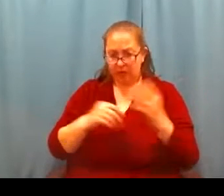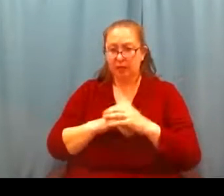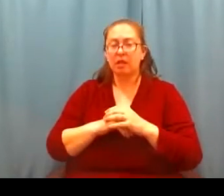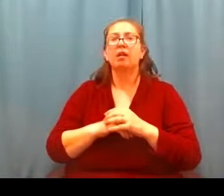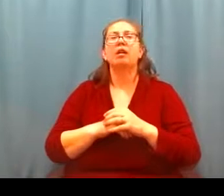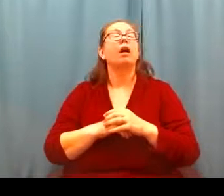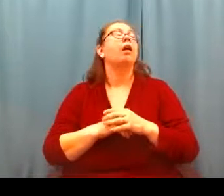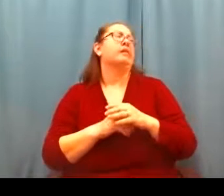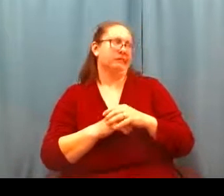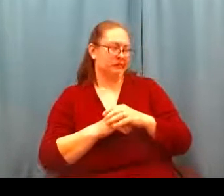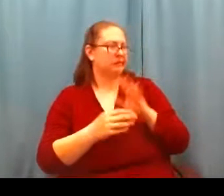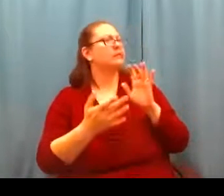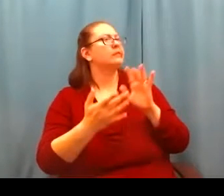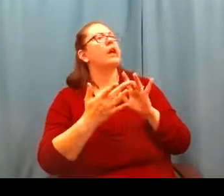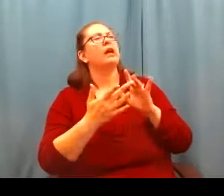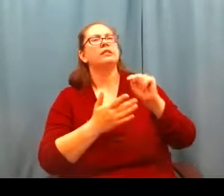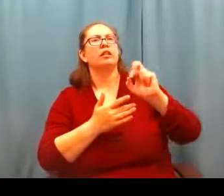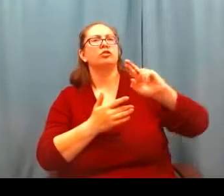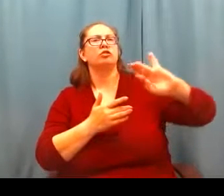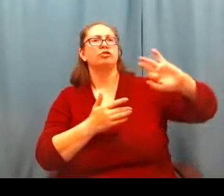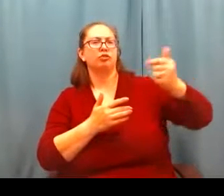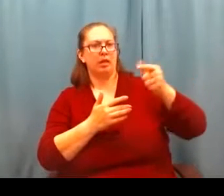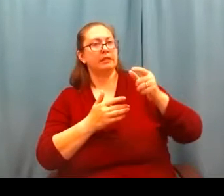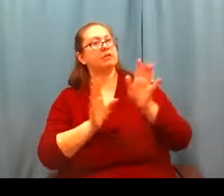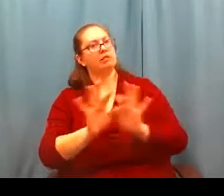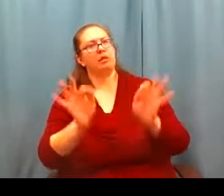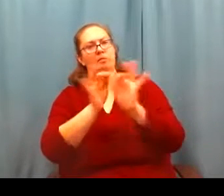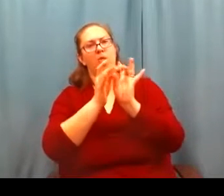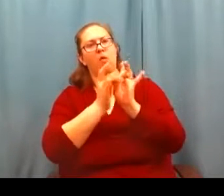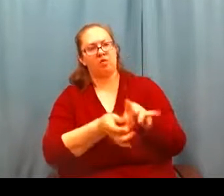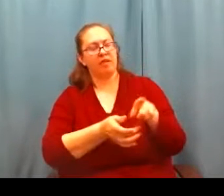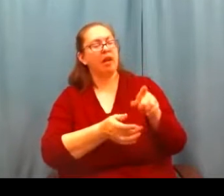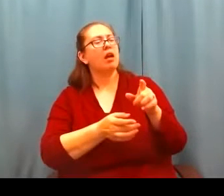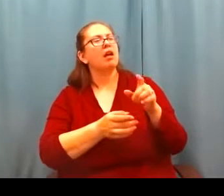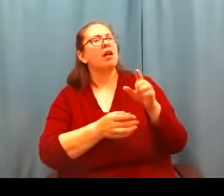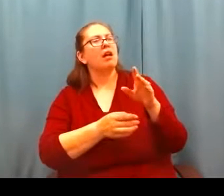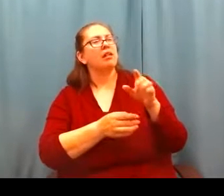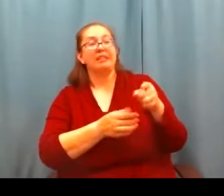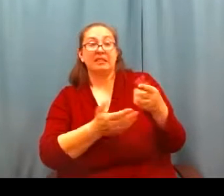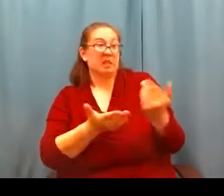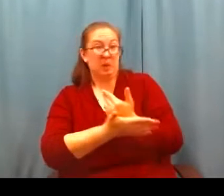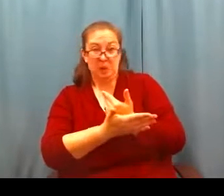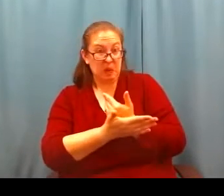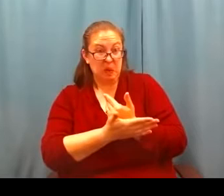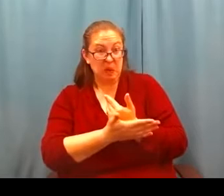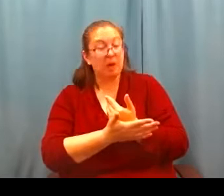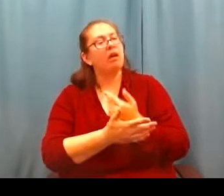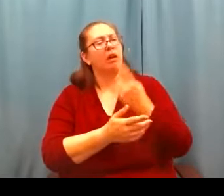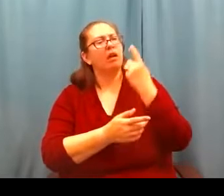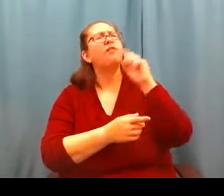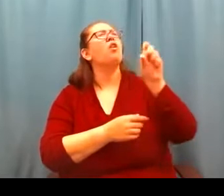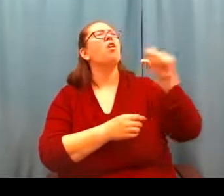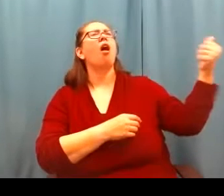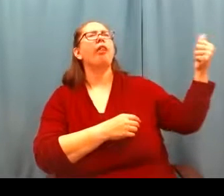critical part of the health department's response. So contact tracing isn't something that's new. We do it for other communicable